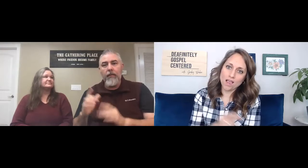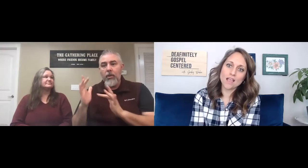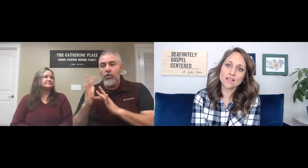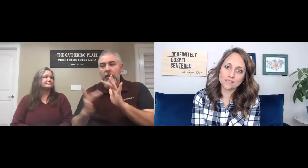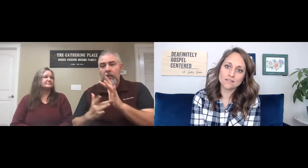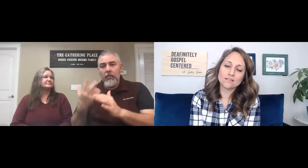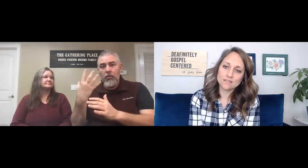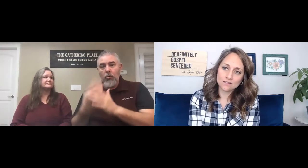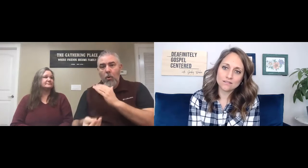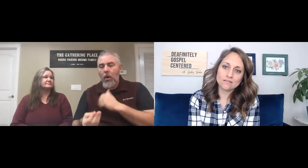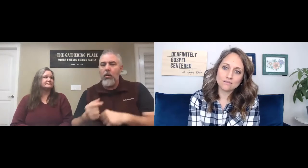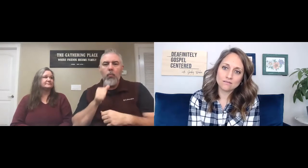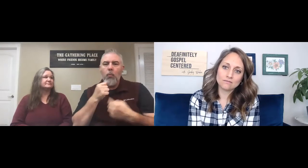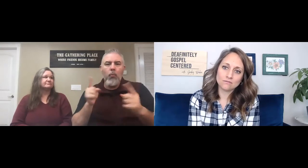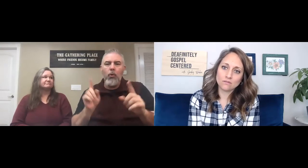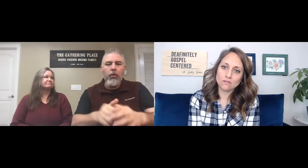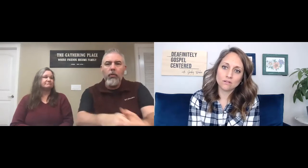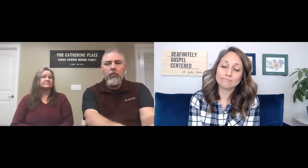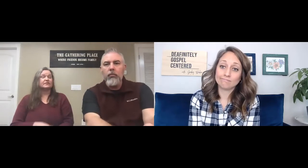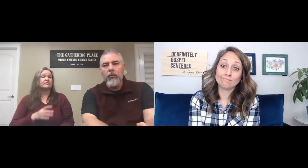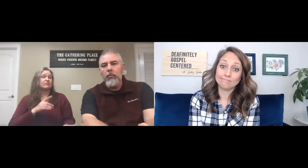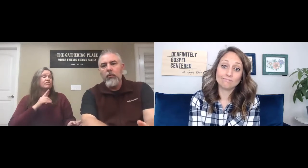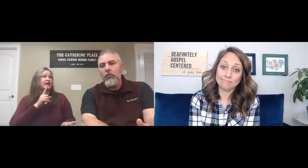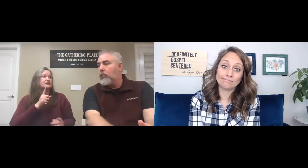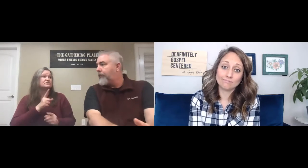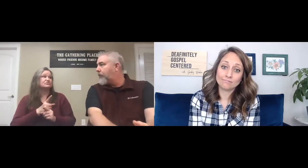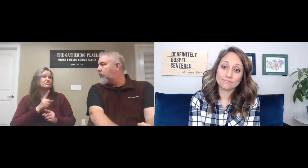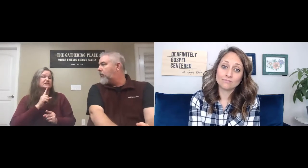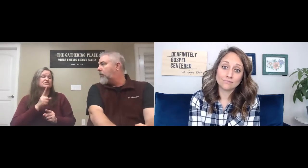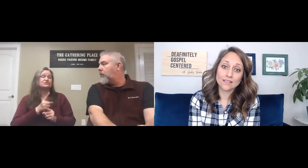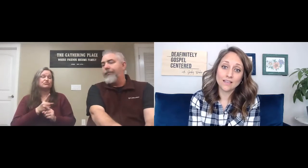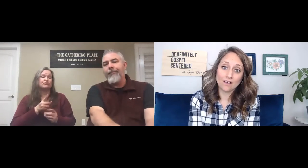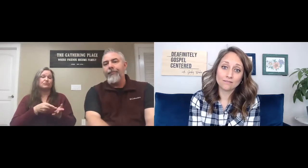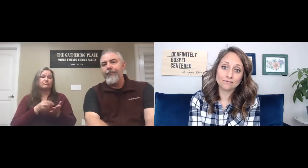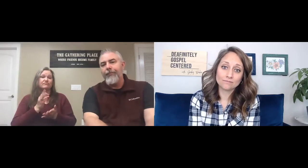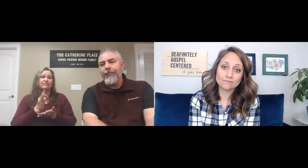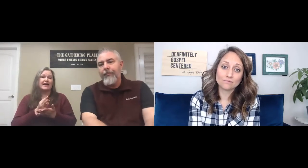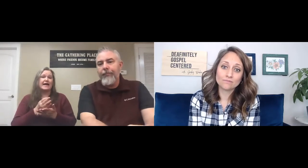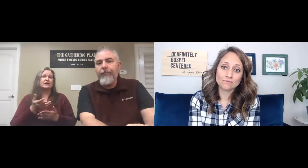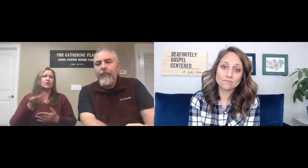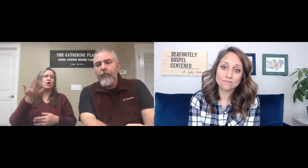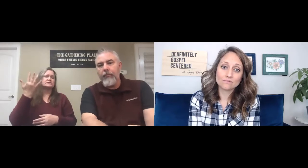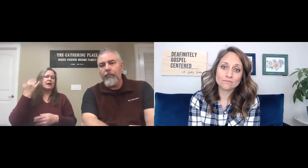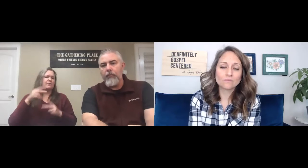The 3 must be in it. If Jesus is not in it, our marriage won't survive. And that's very true.